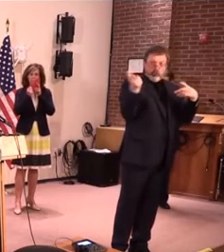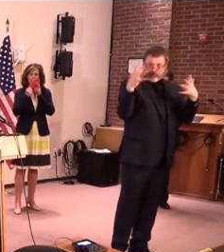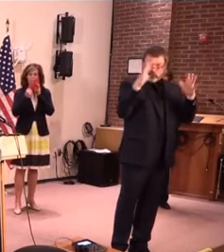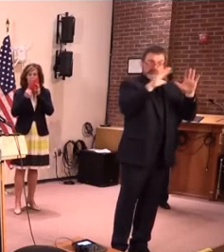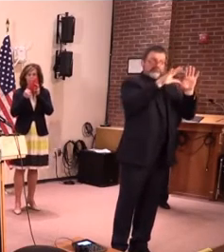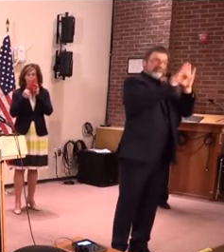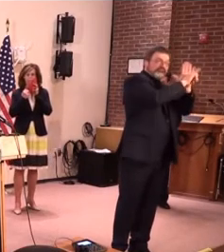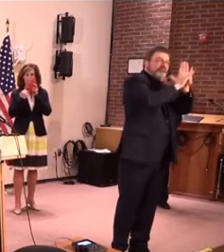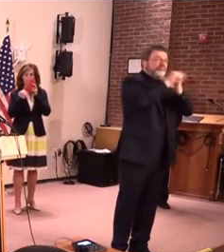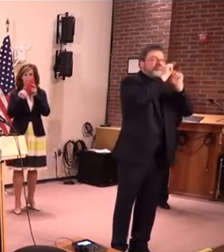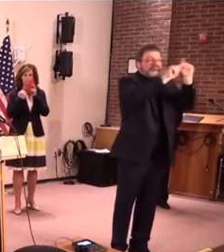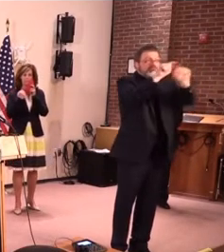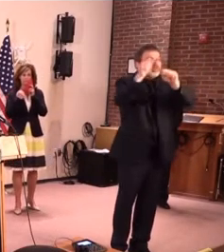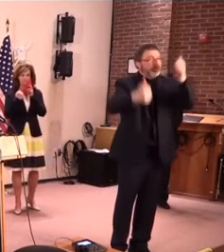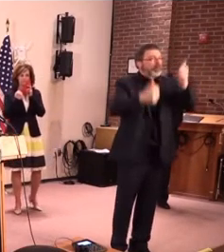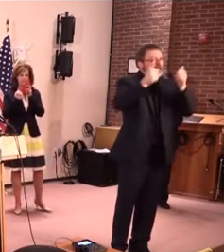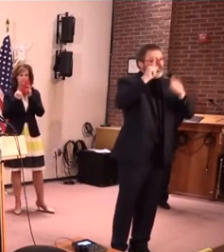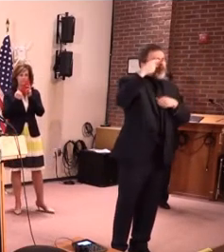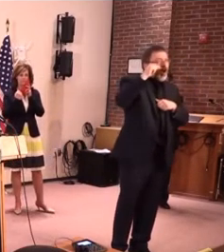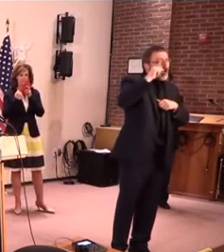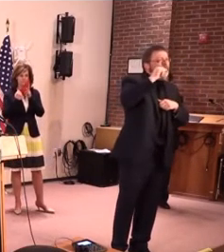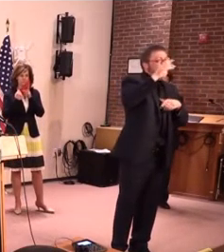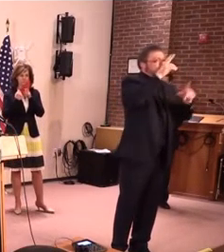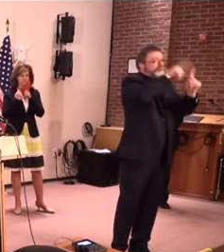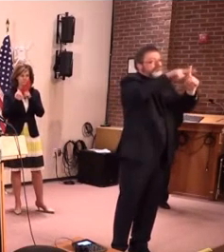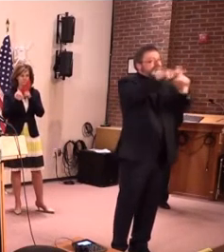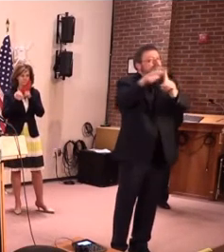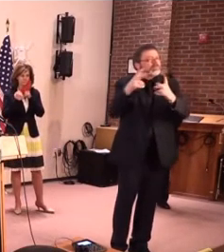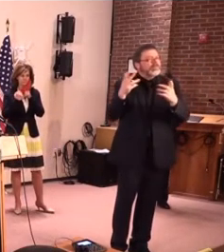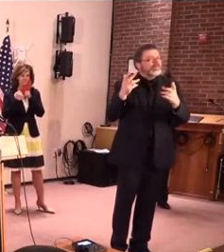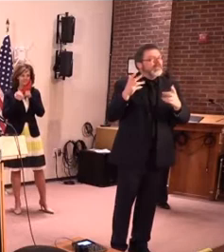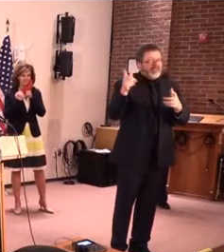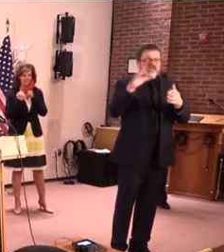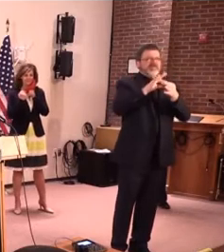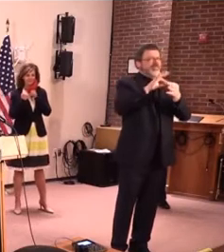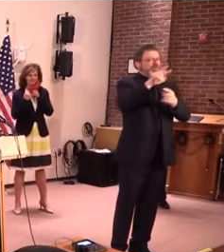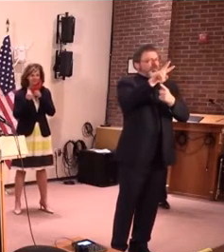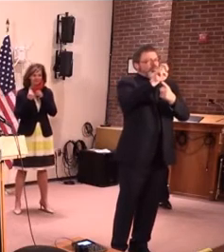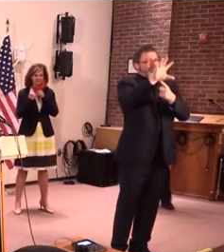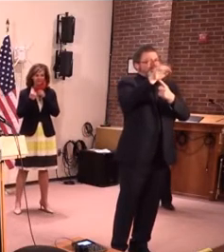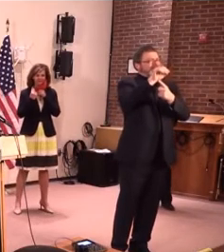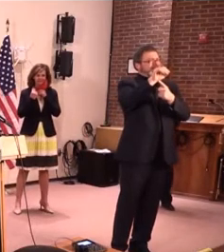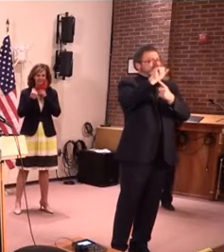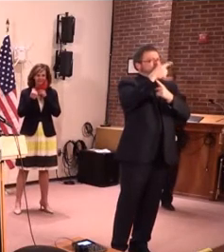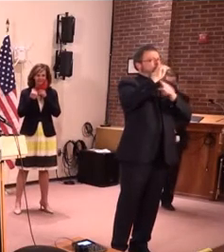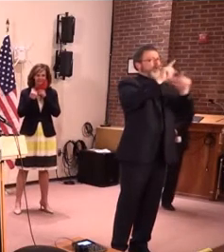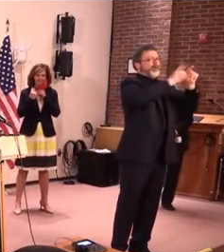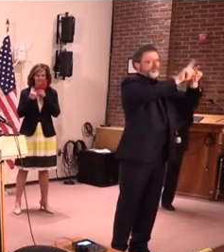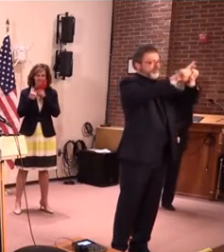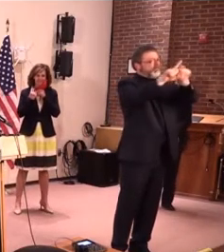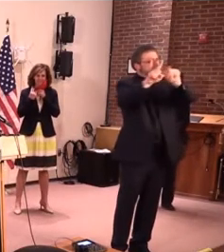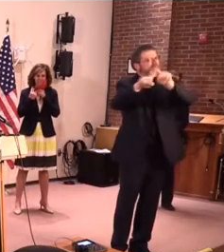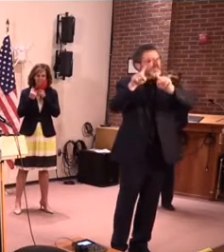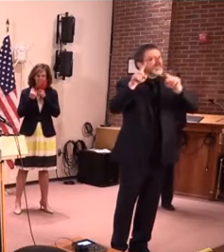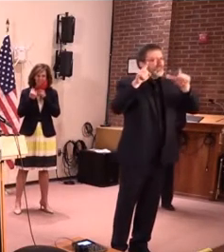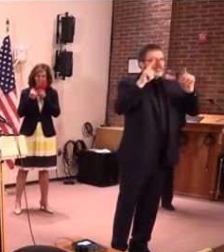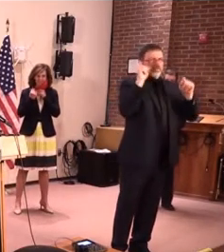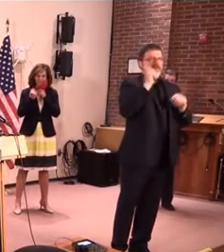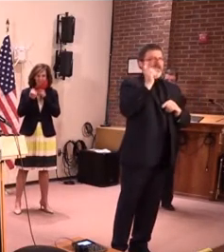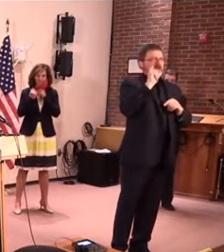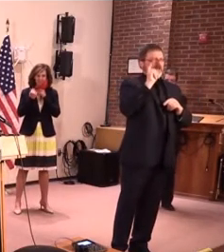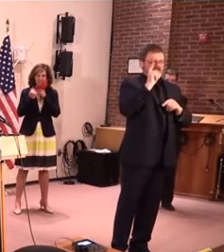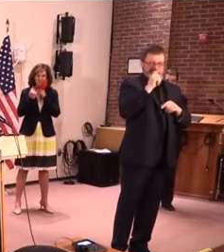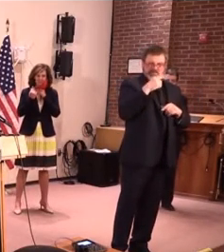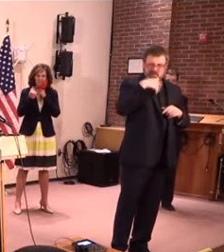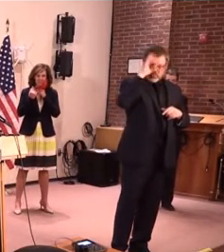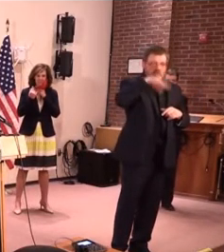housed in hotels and motels right now. Will there be plans to find people jobs in those communities? How are we going to sustain this long term? I think there's a lot of details here